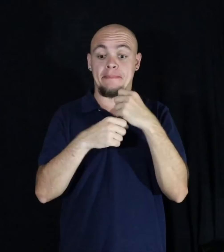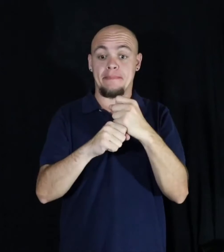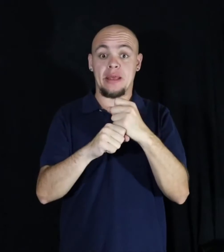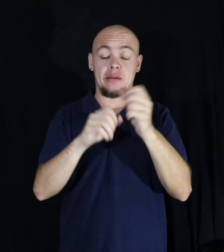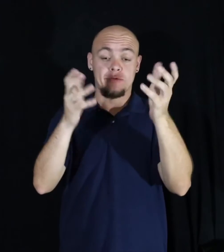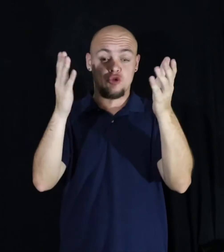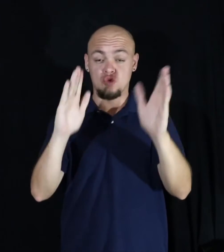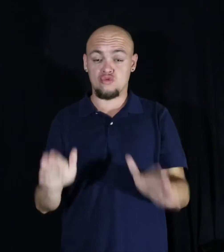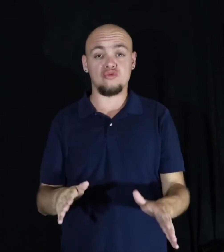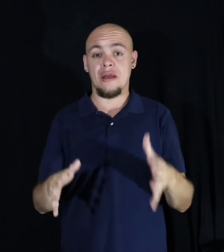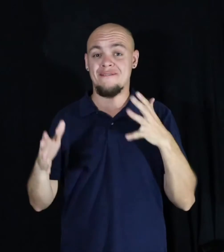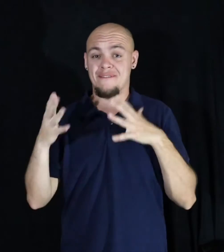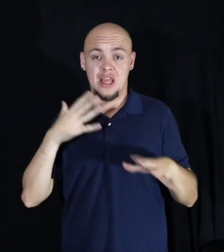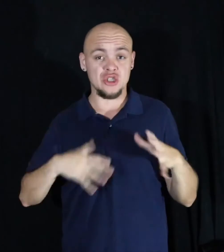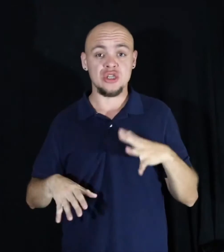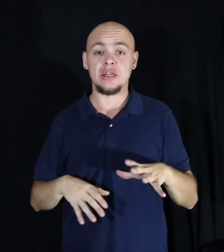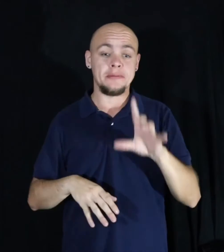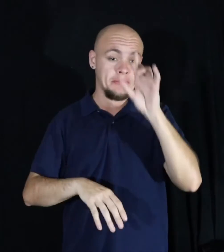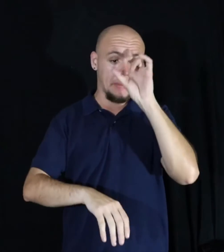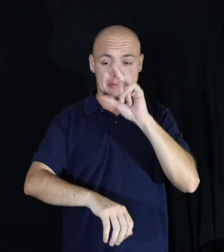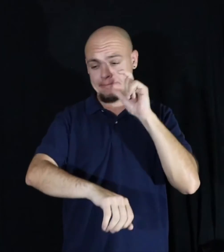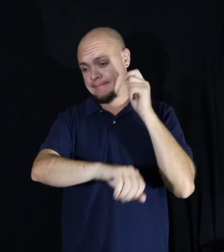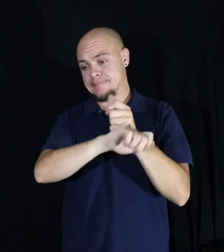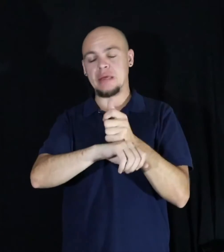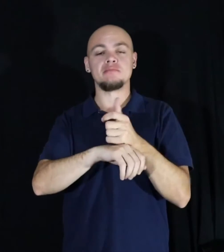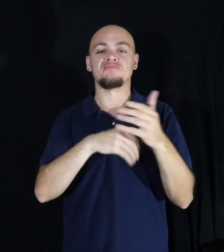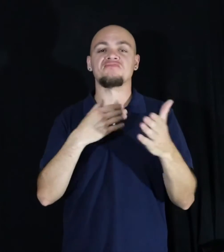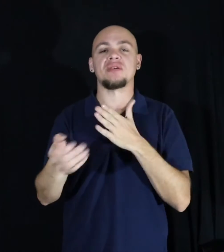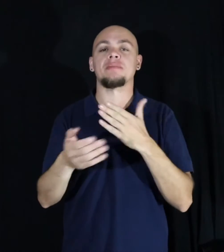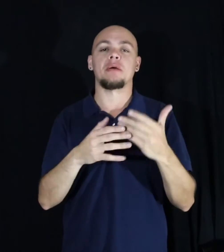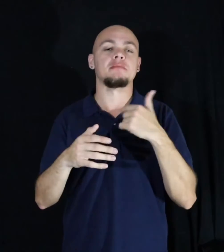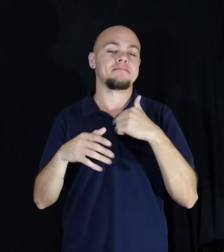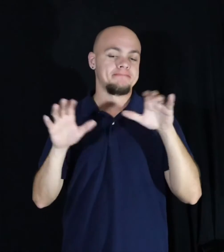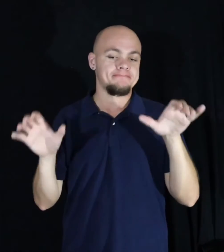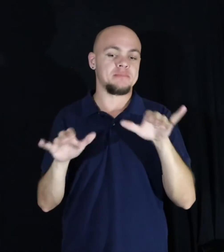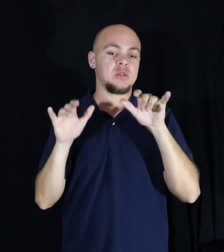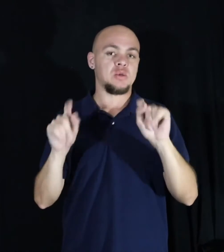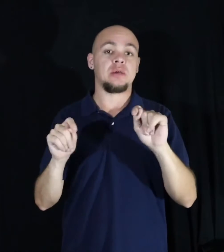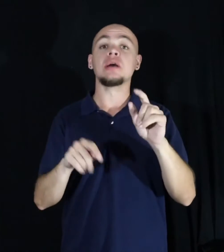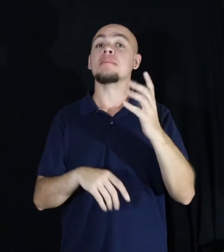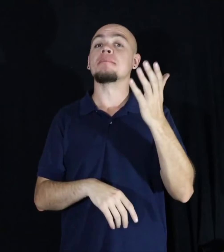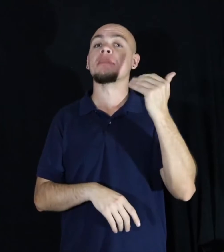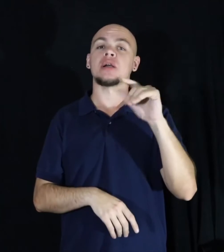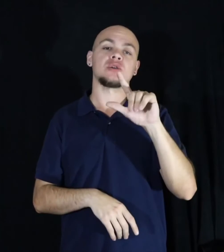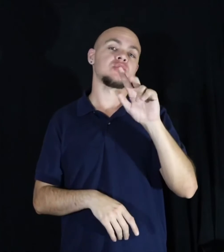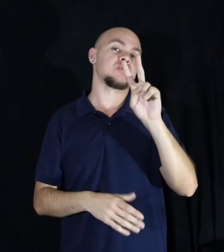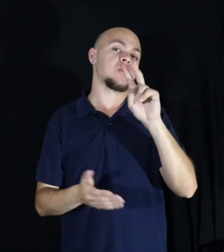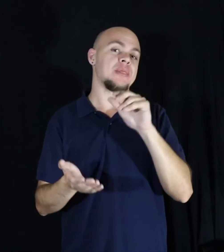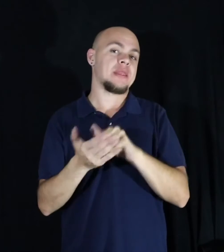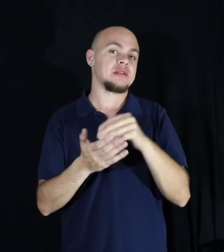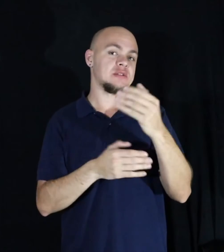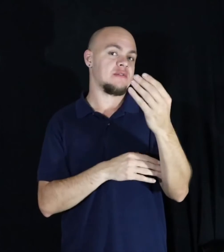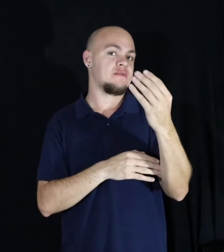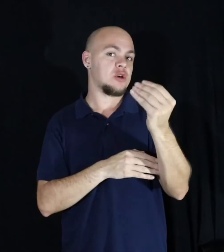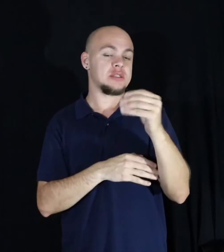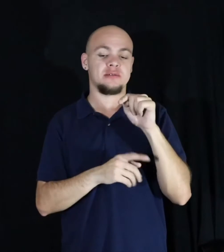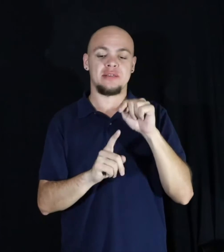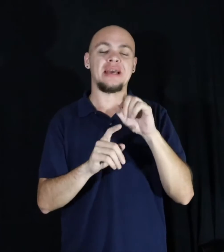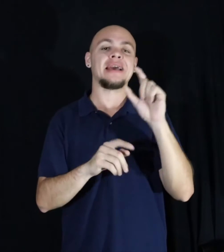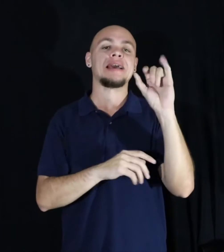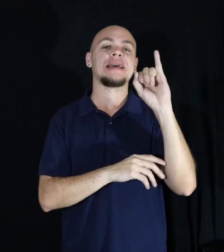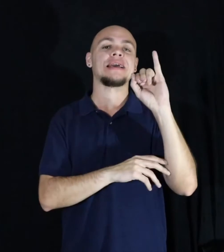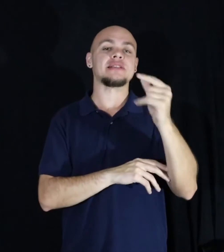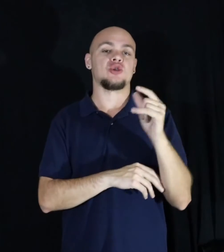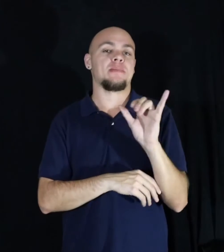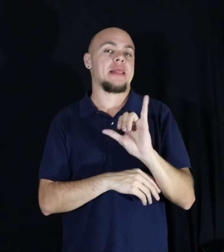career. And once I set my mind to it, I did it. Back then in 2014, Instagram was like a new toy for me.